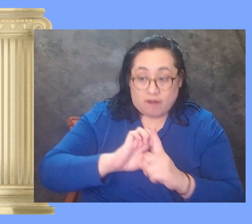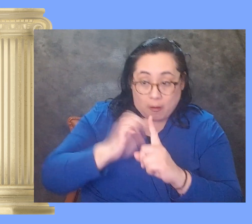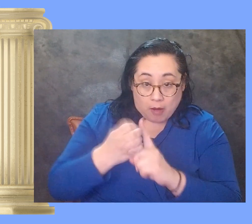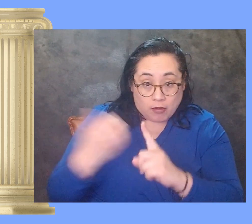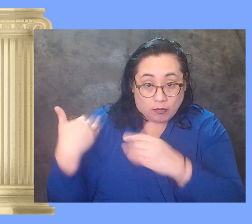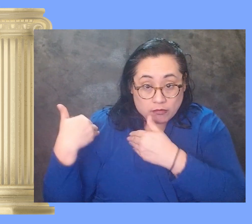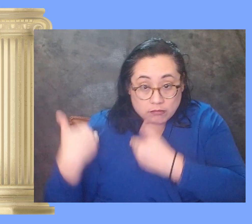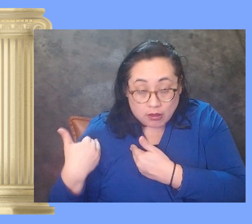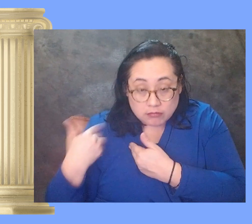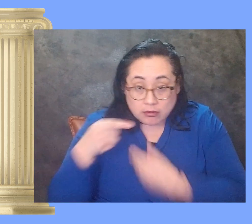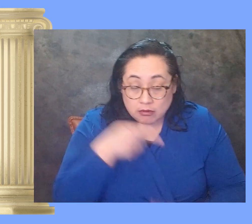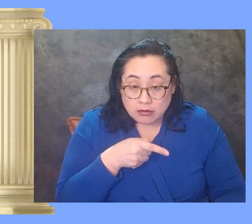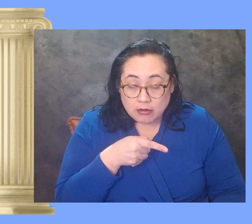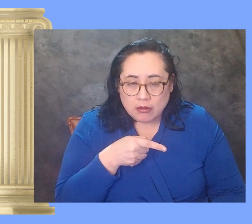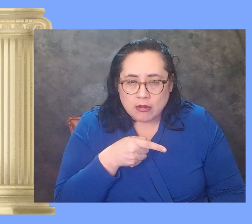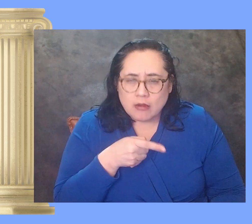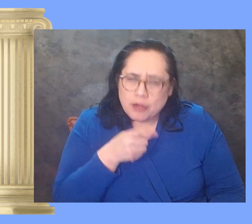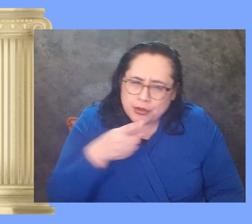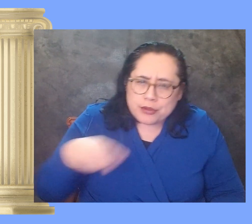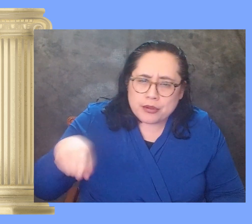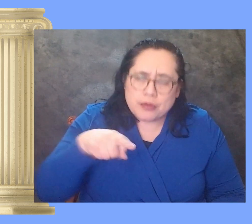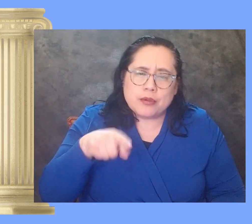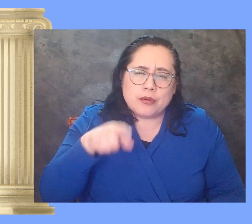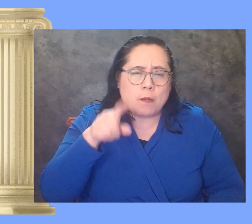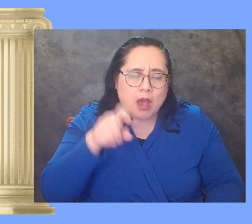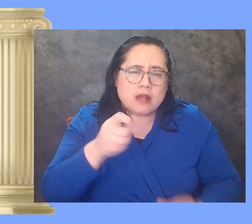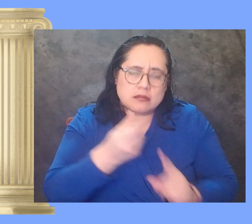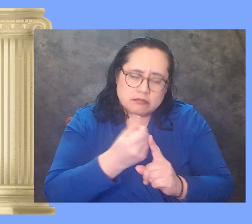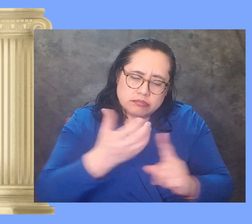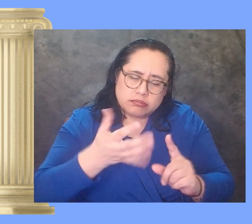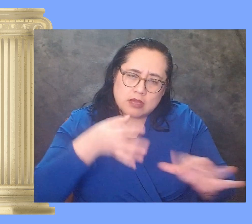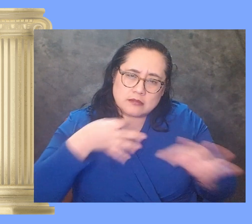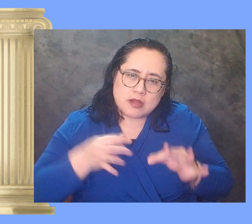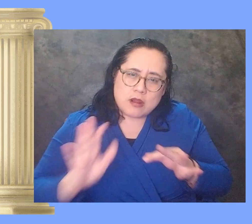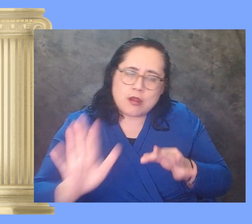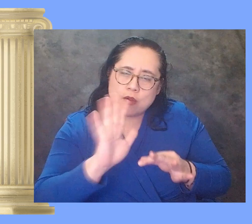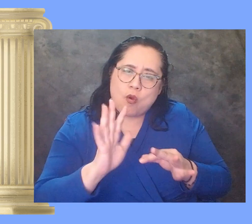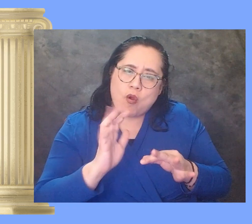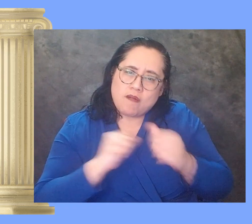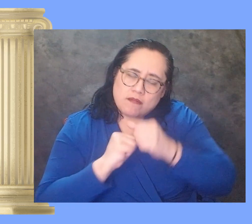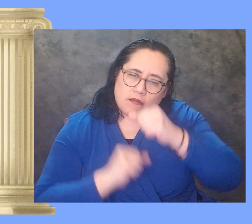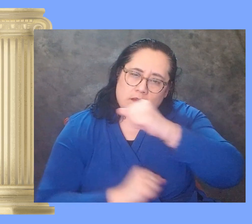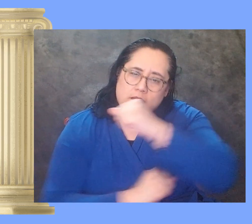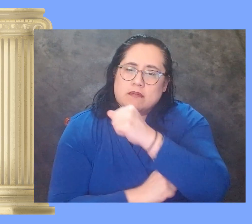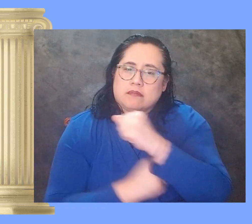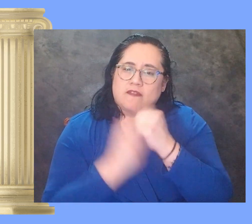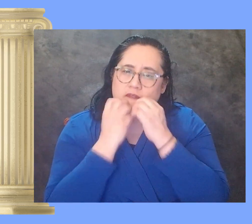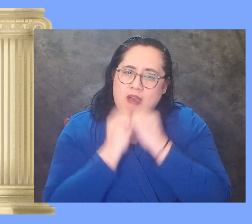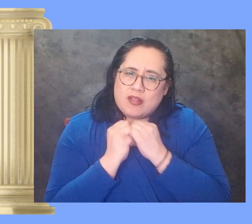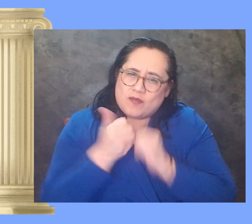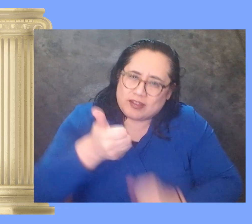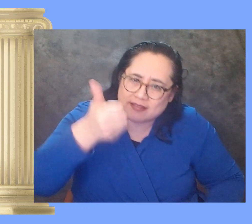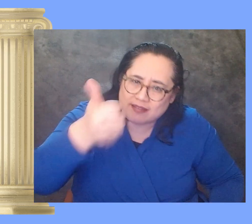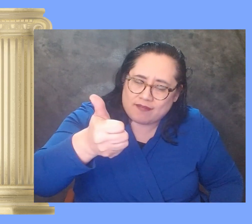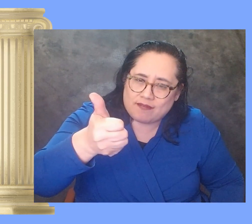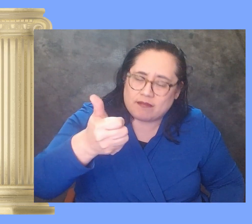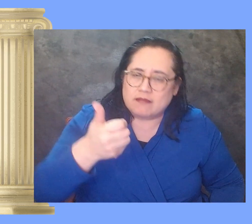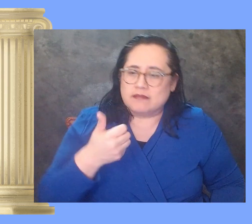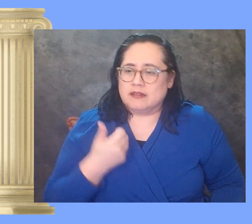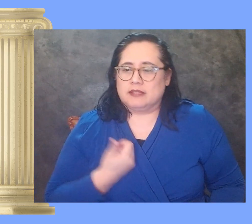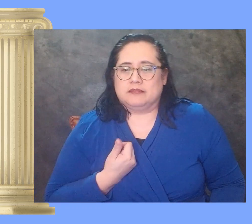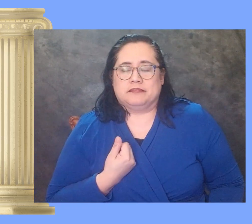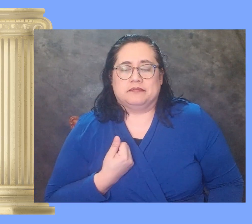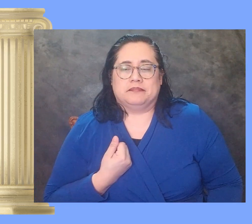responsibility, environmental responsibility. And so you must also define your own values for